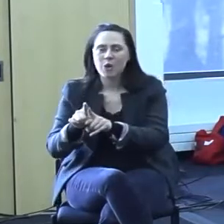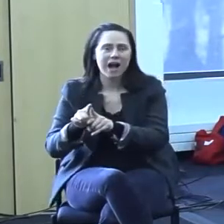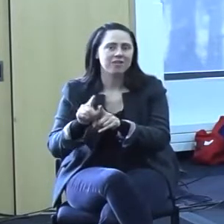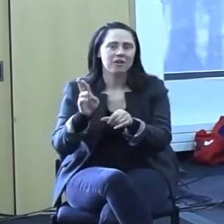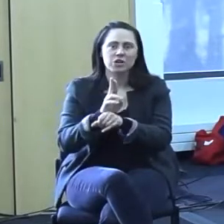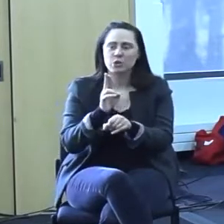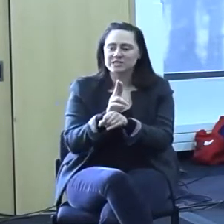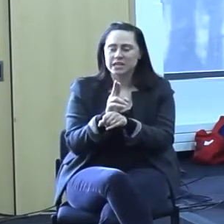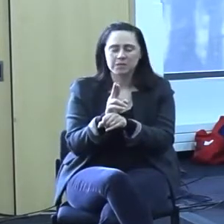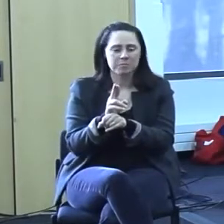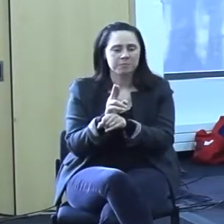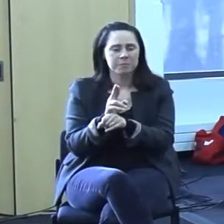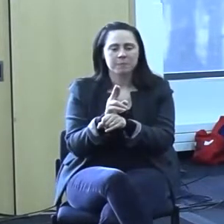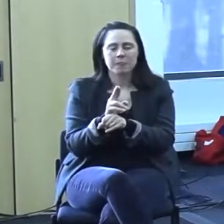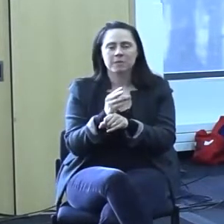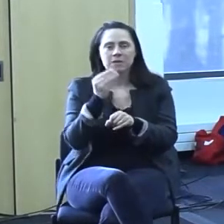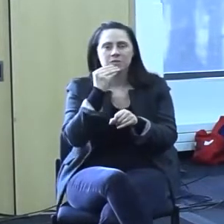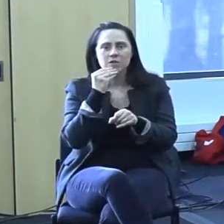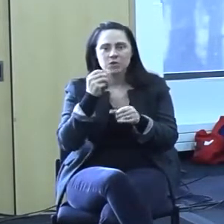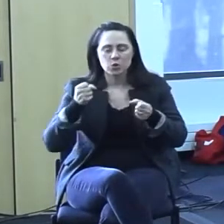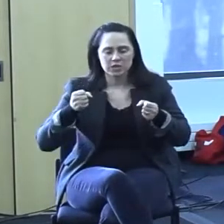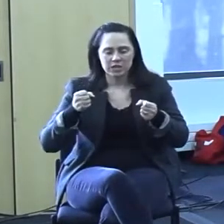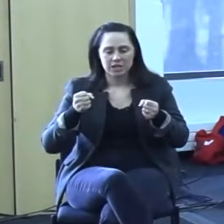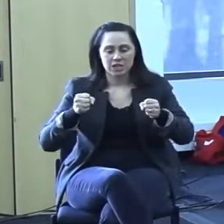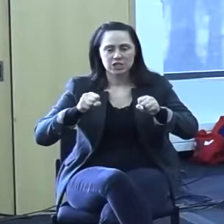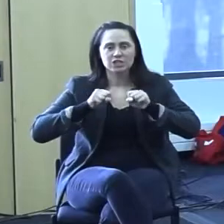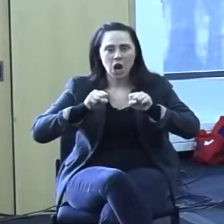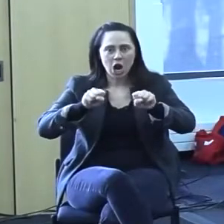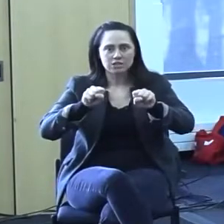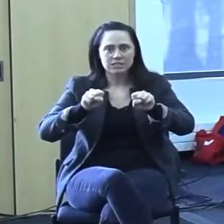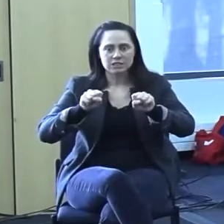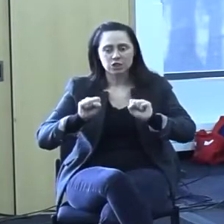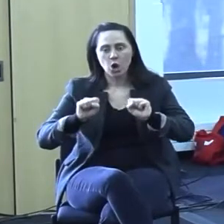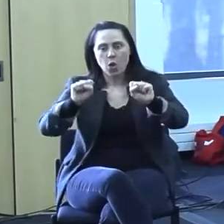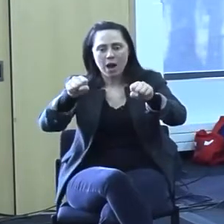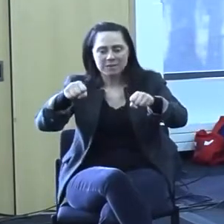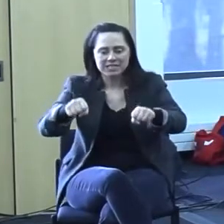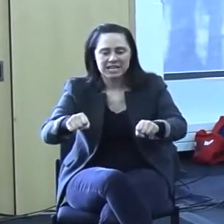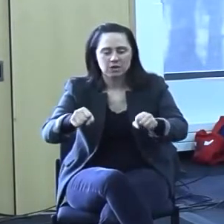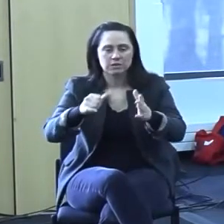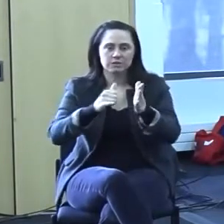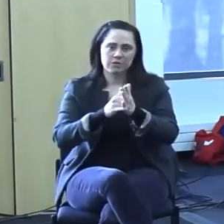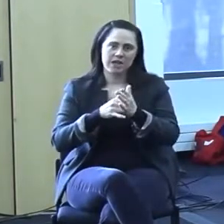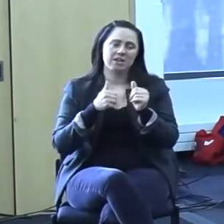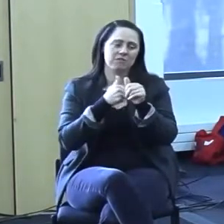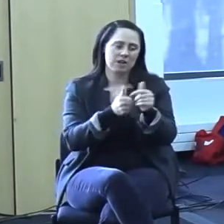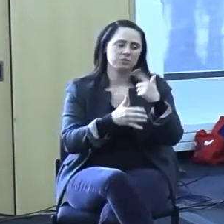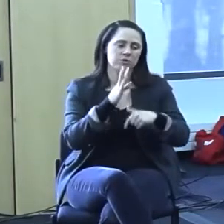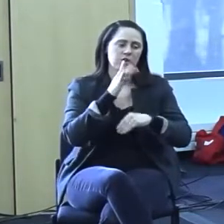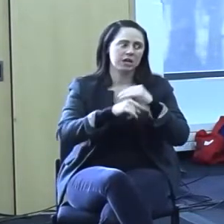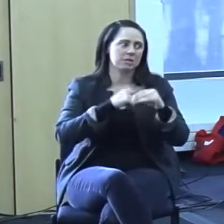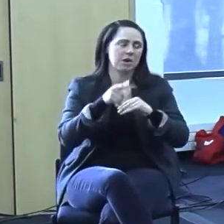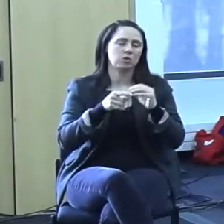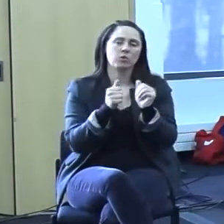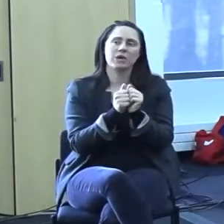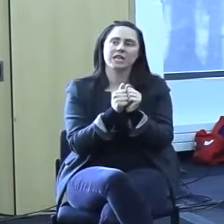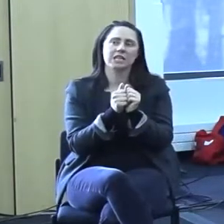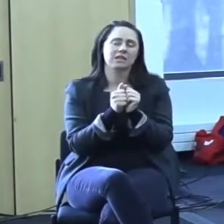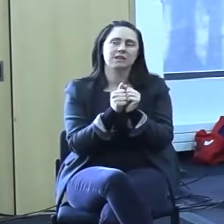using the food carts to go up and down it. And so that kind of goes off of what we've talked about, like